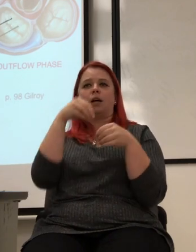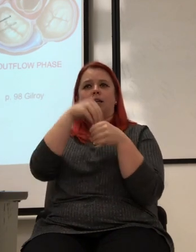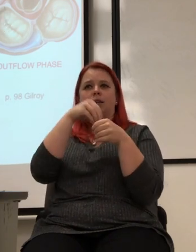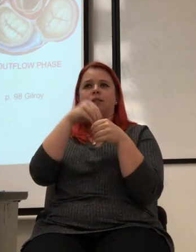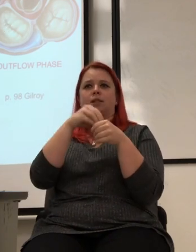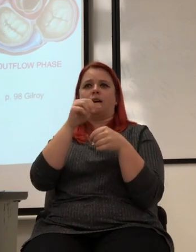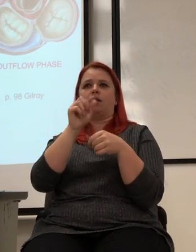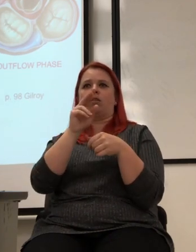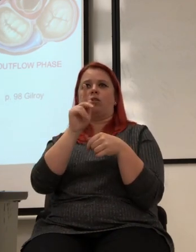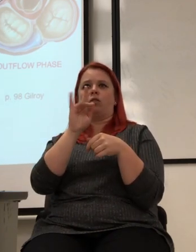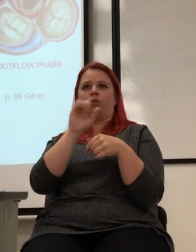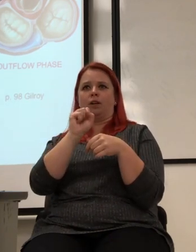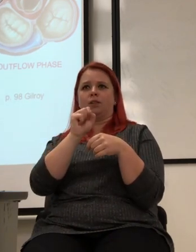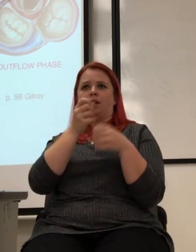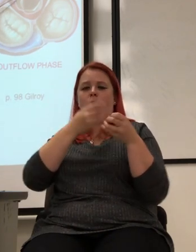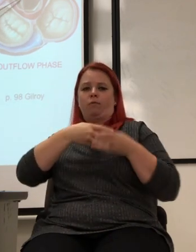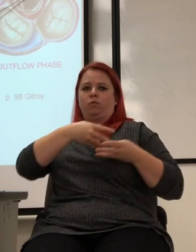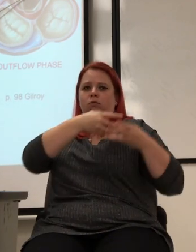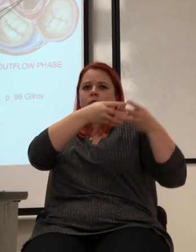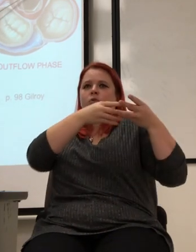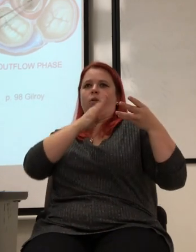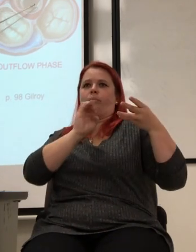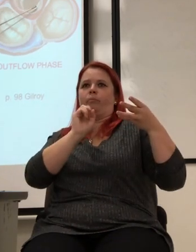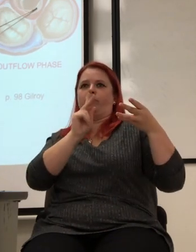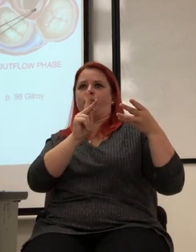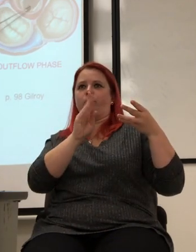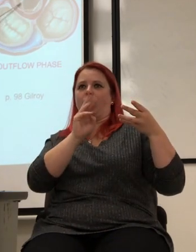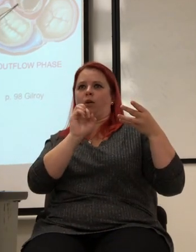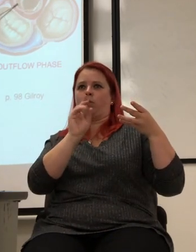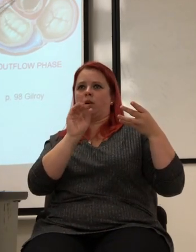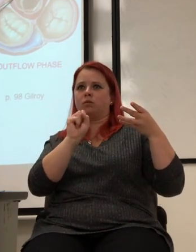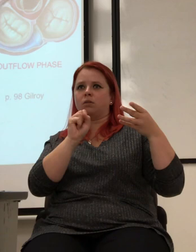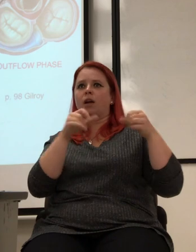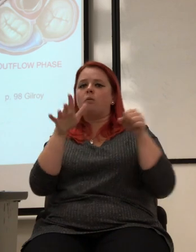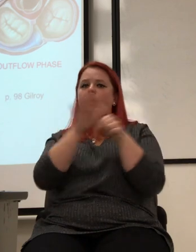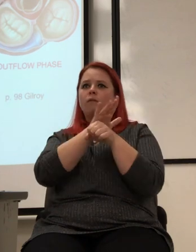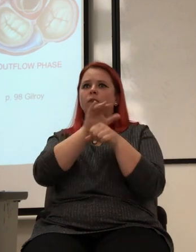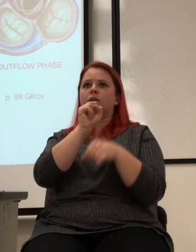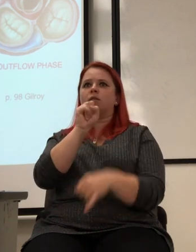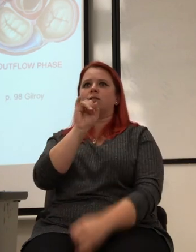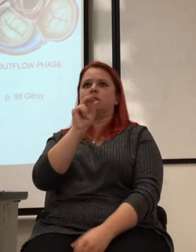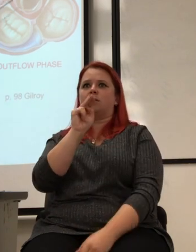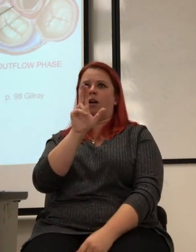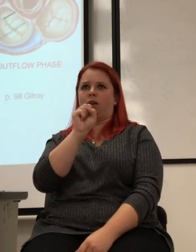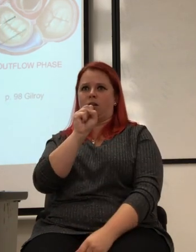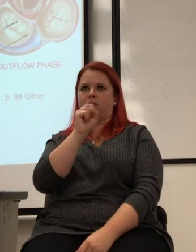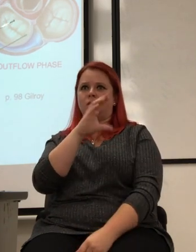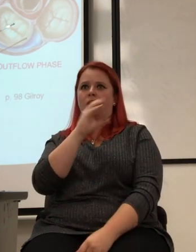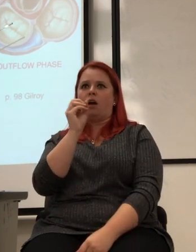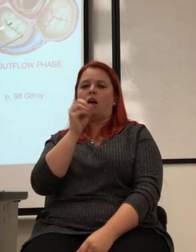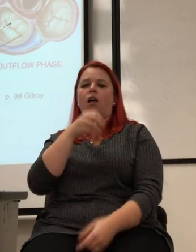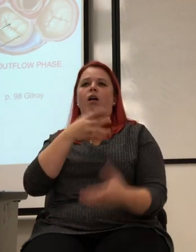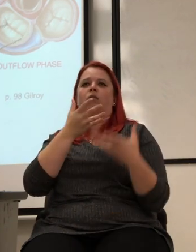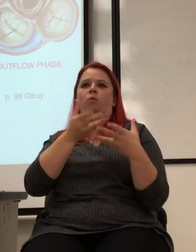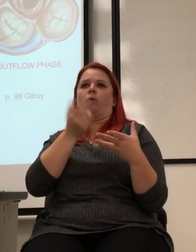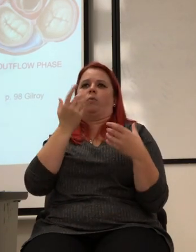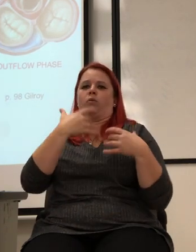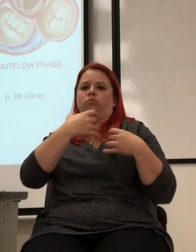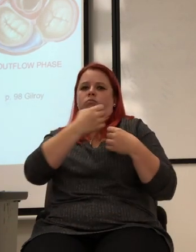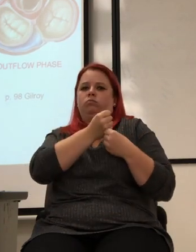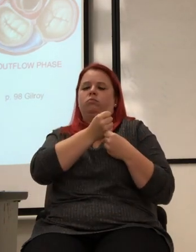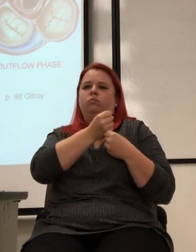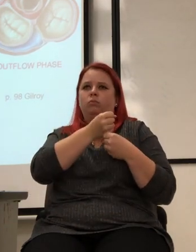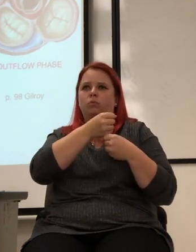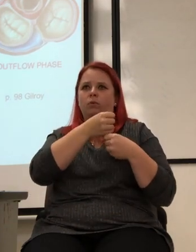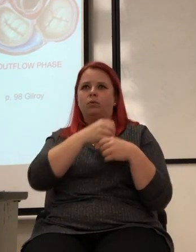flow backwards, and it kind of like fills these little sinuses, and the weight of the blood closes the valve. Okay, so